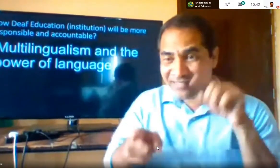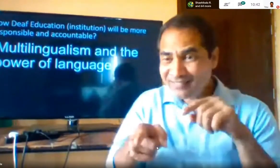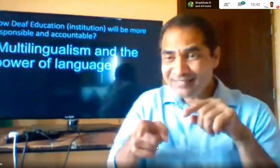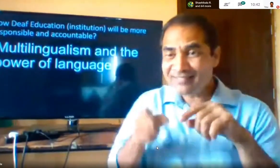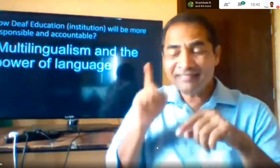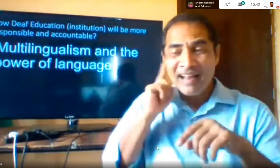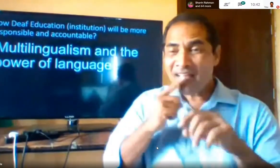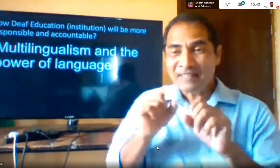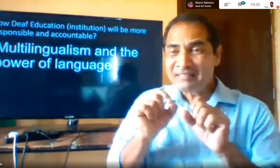that.